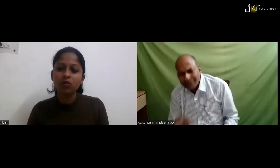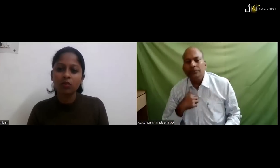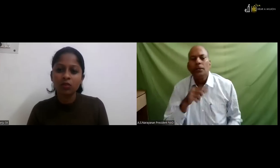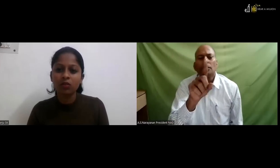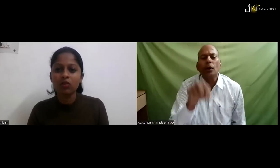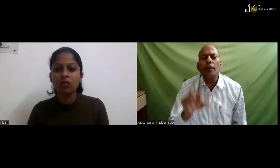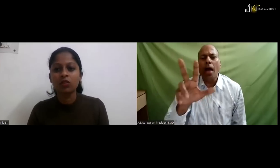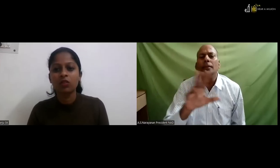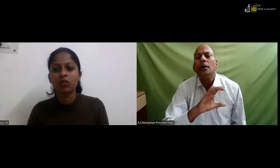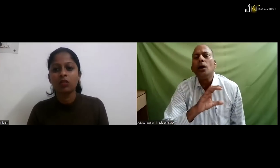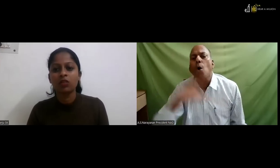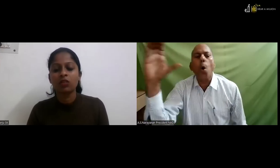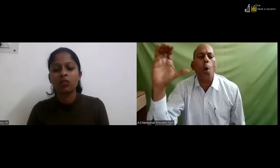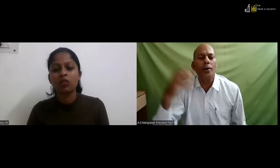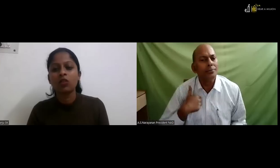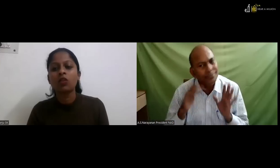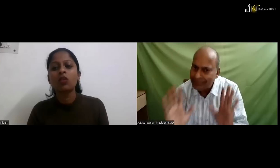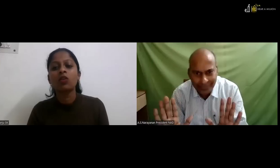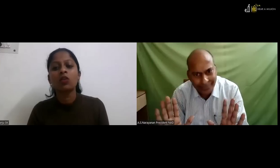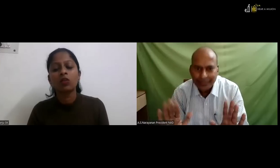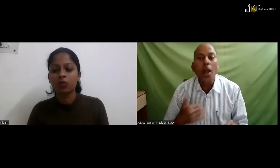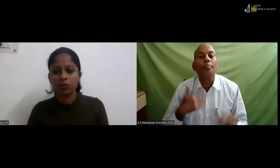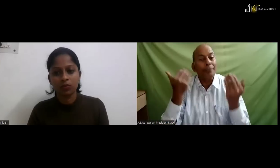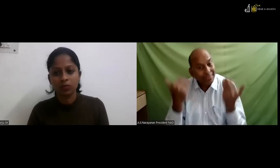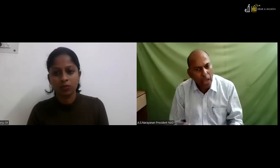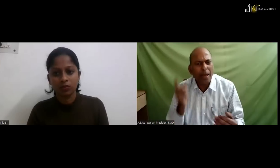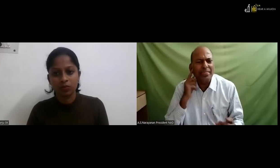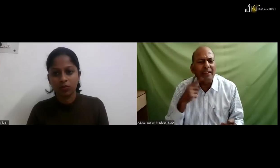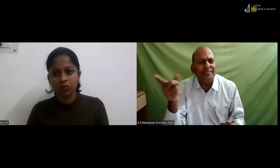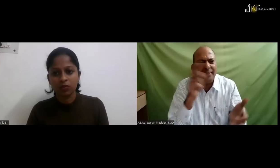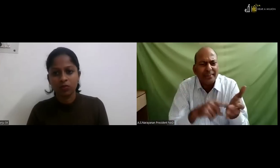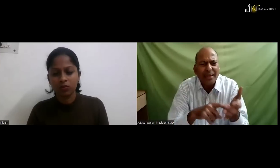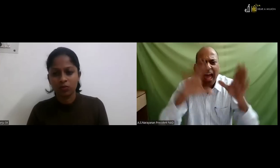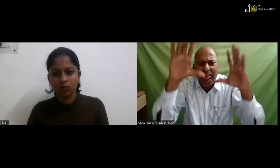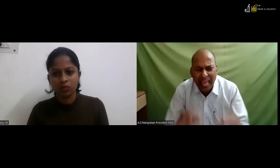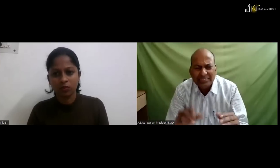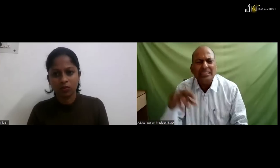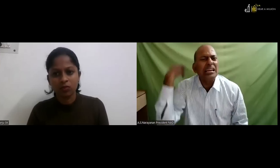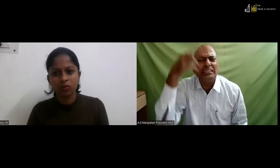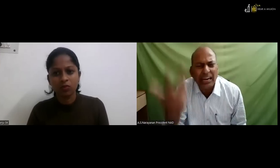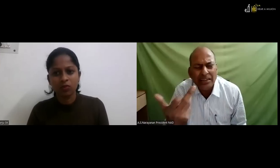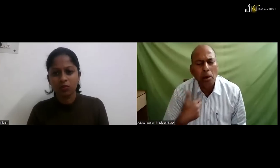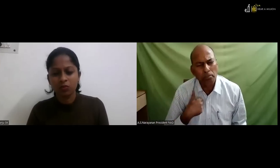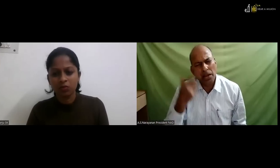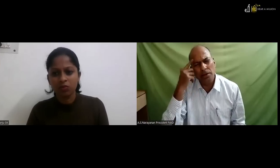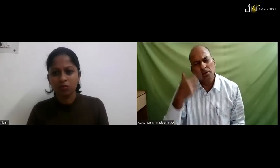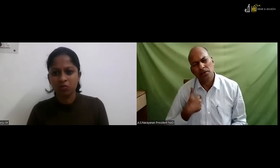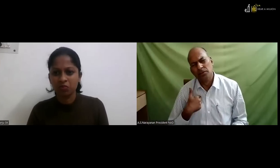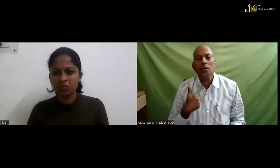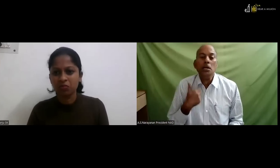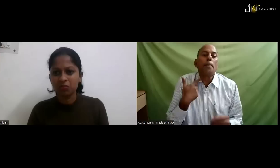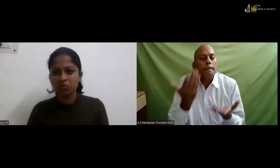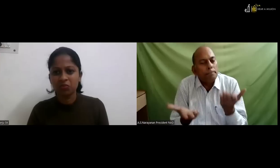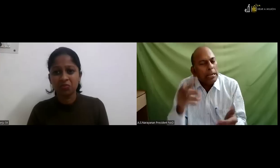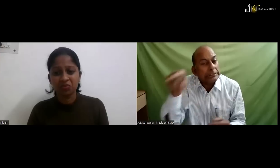approximately say that yes, we can just have this much rough figure for the deaf. But there are many